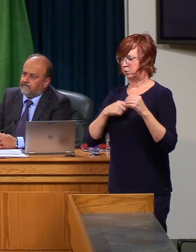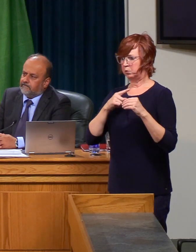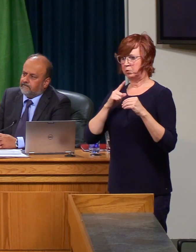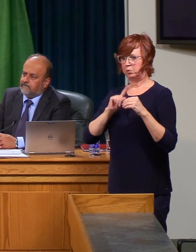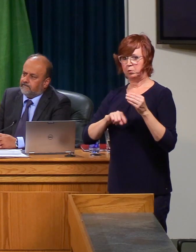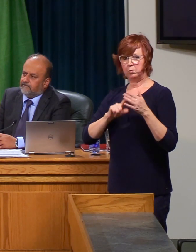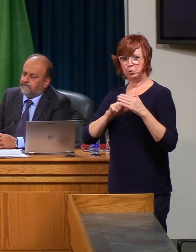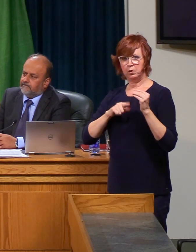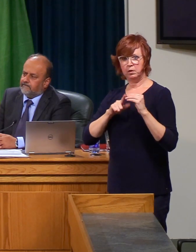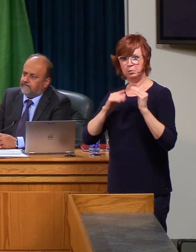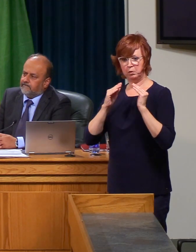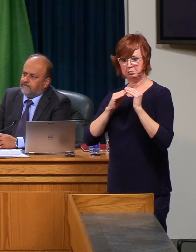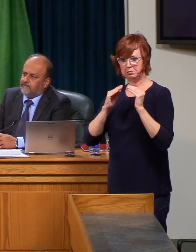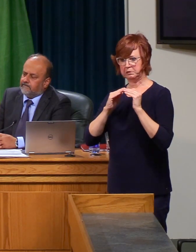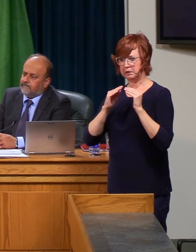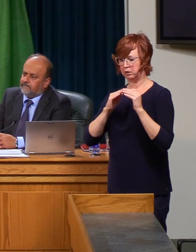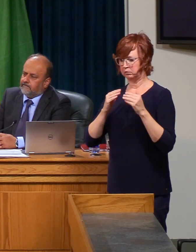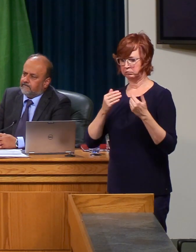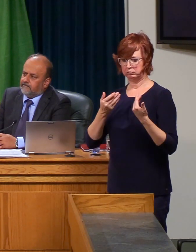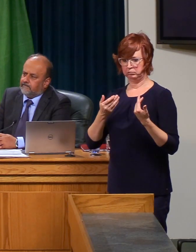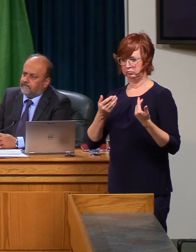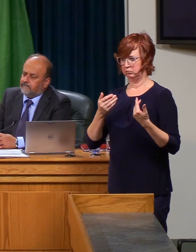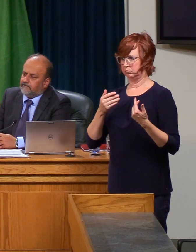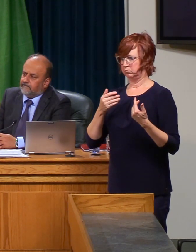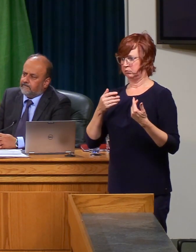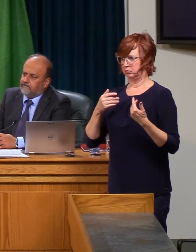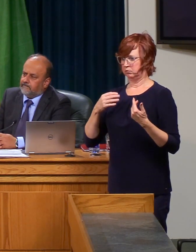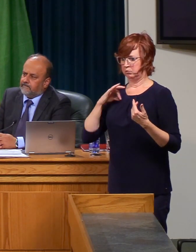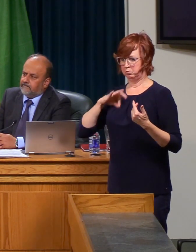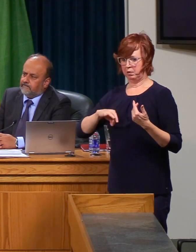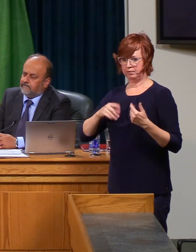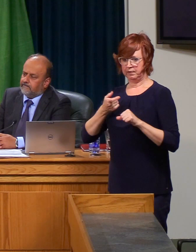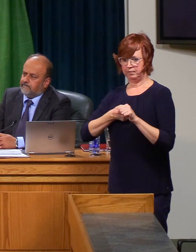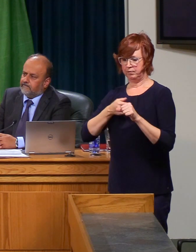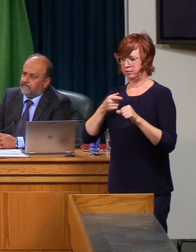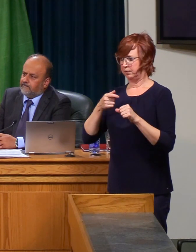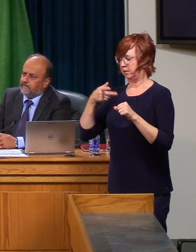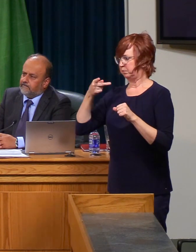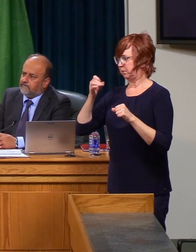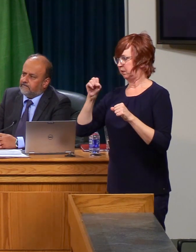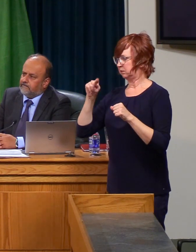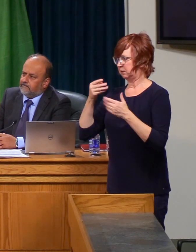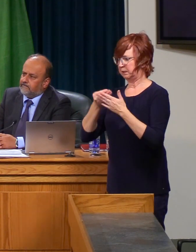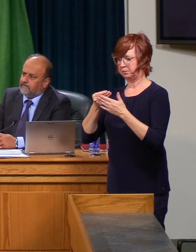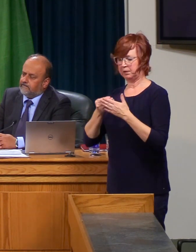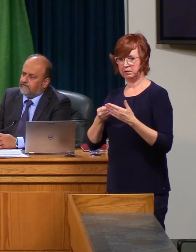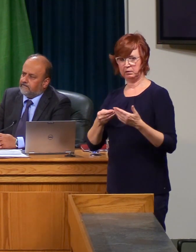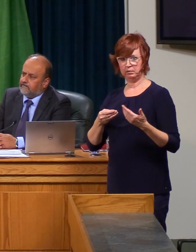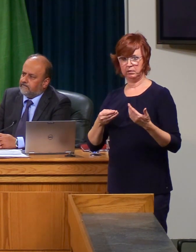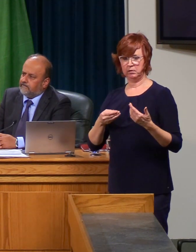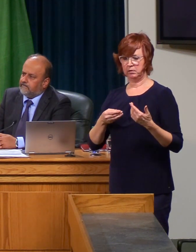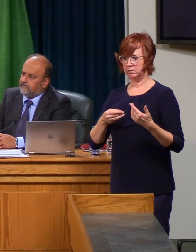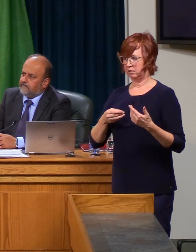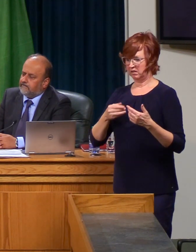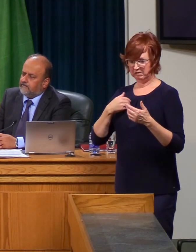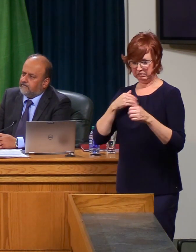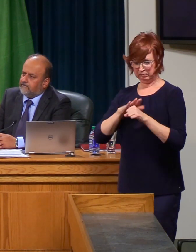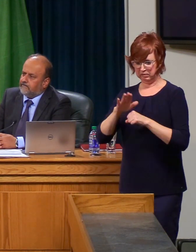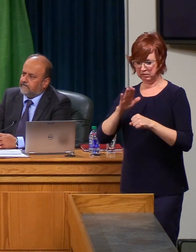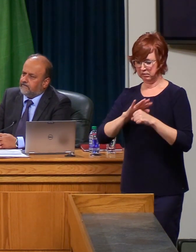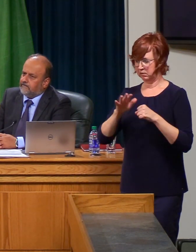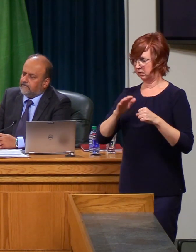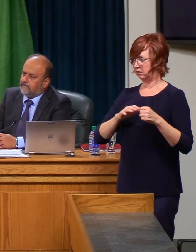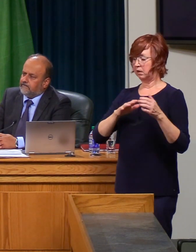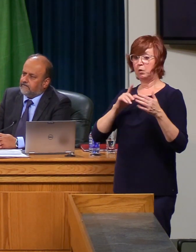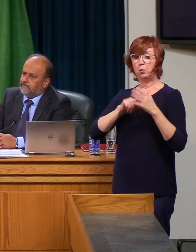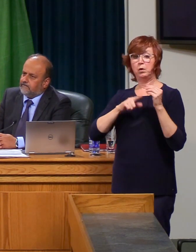sharing, or how do you predict that will affect it? And I guess, is it going to be enough for Yeah. local businesses